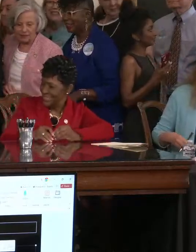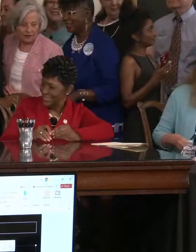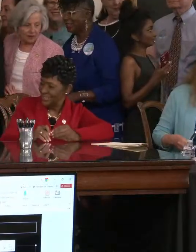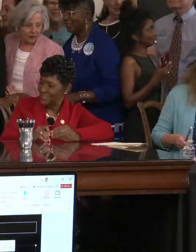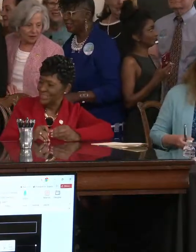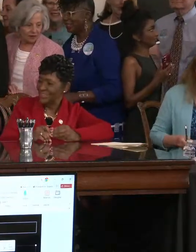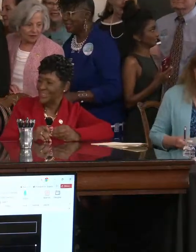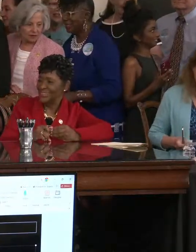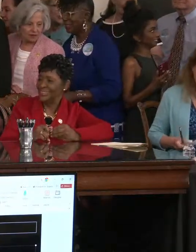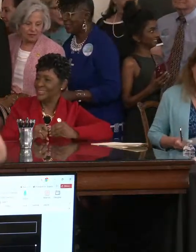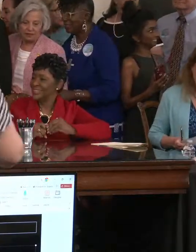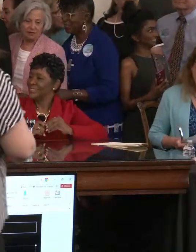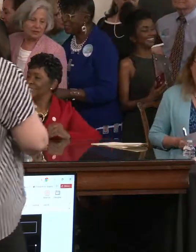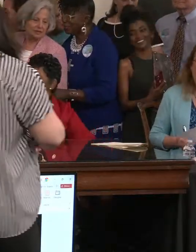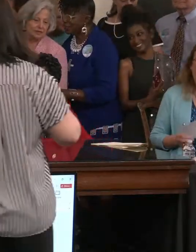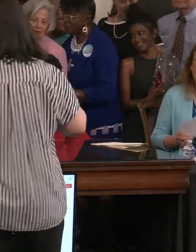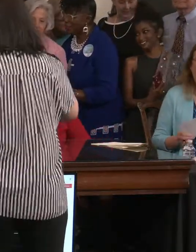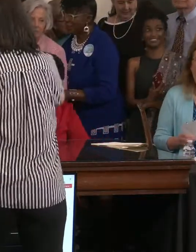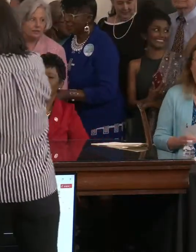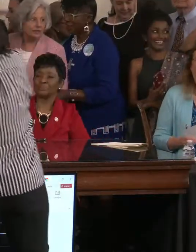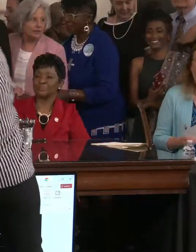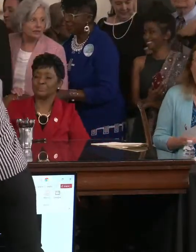Busy day.